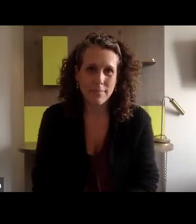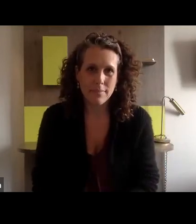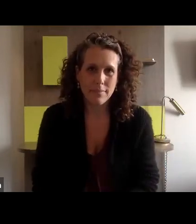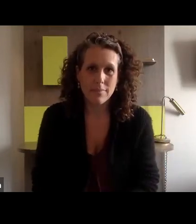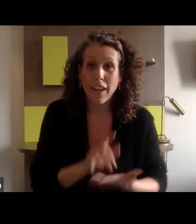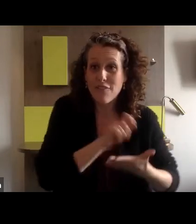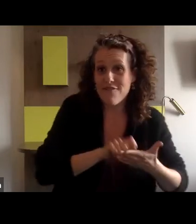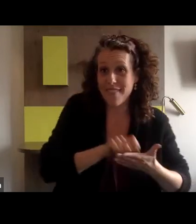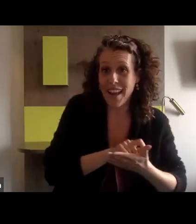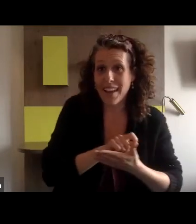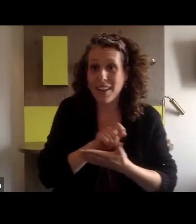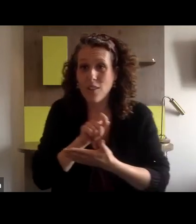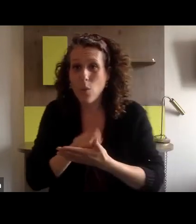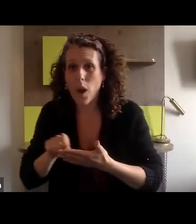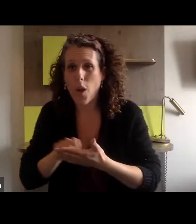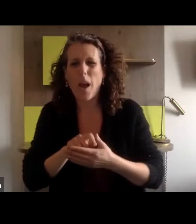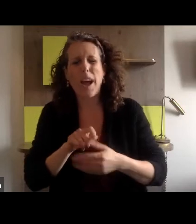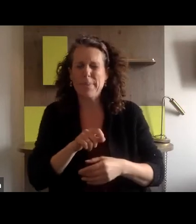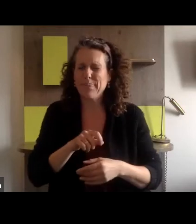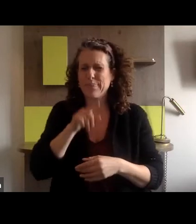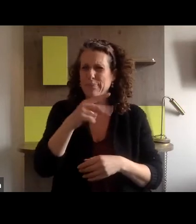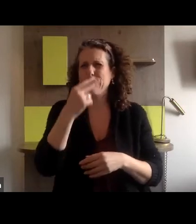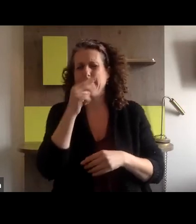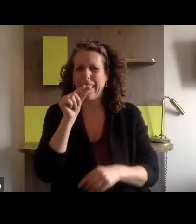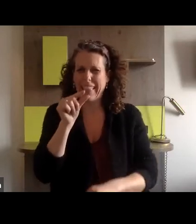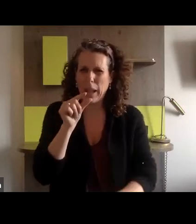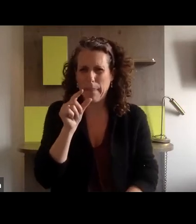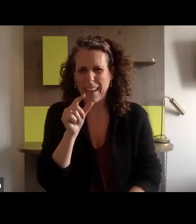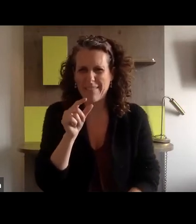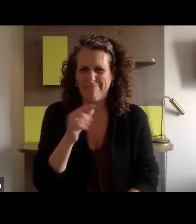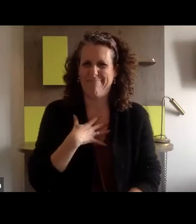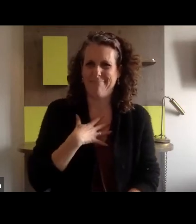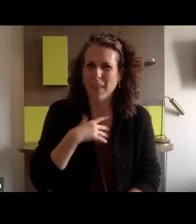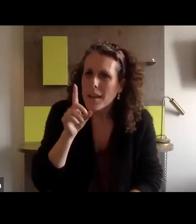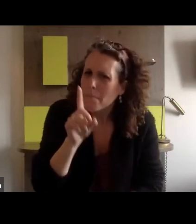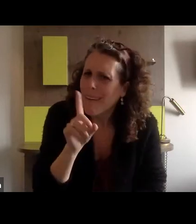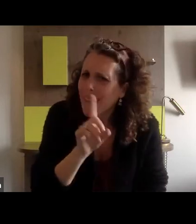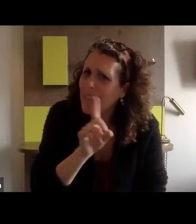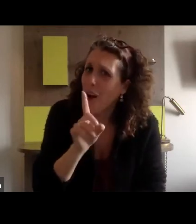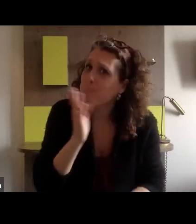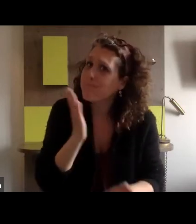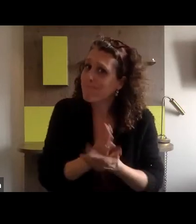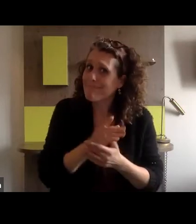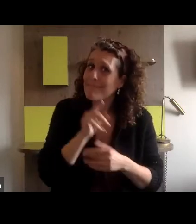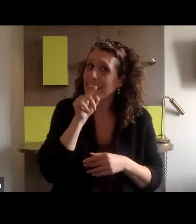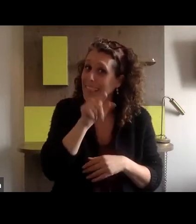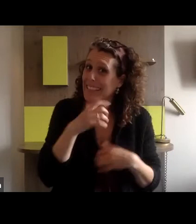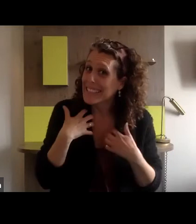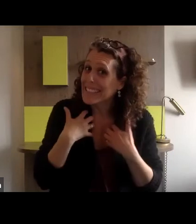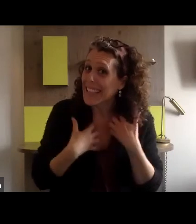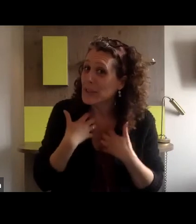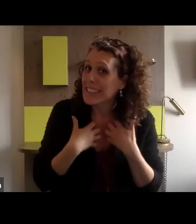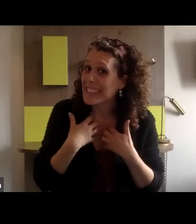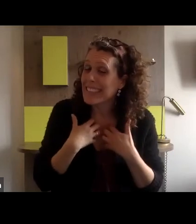iterator. Well, it sounds a little bit funny to look into iterator disagreement, but it's actually very interesting to look into